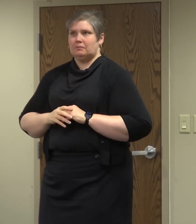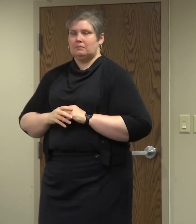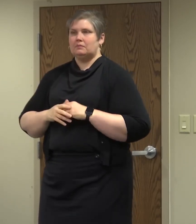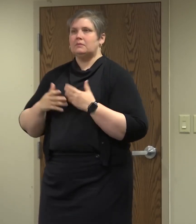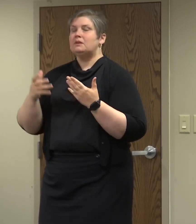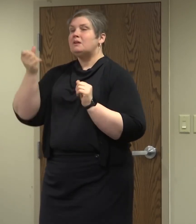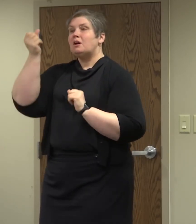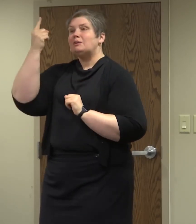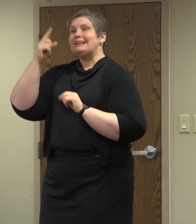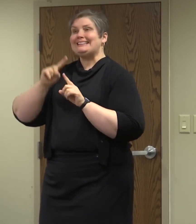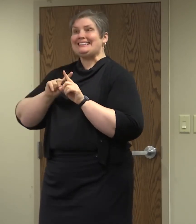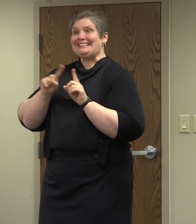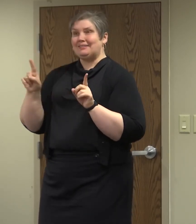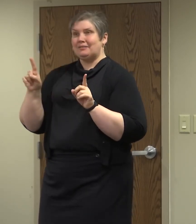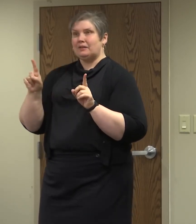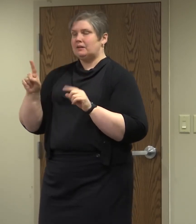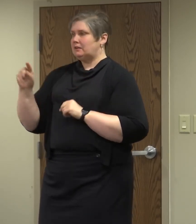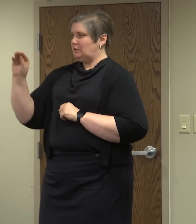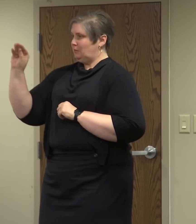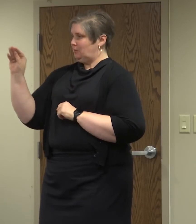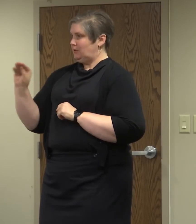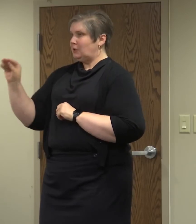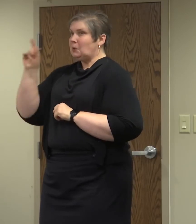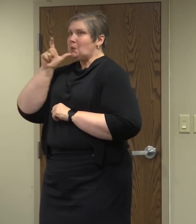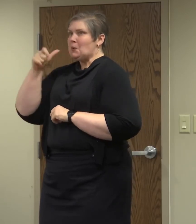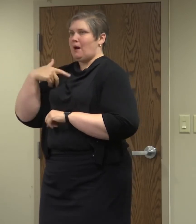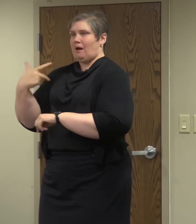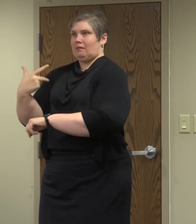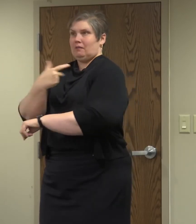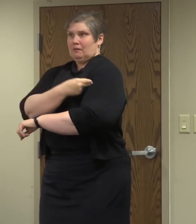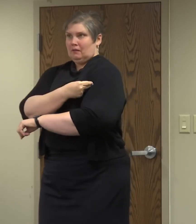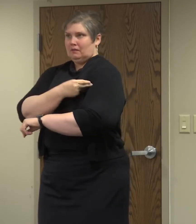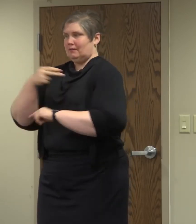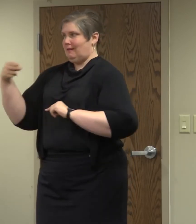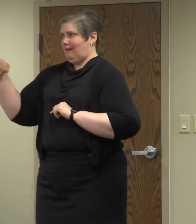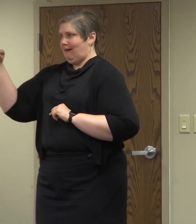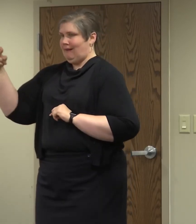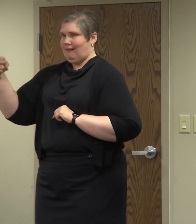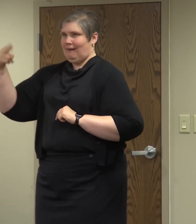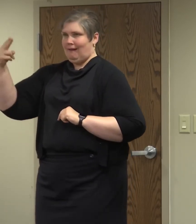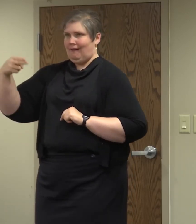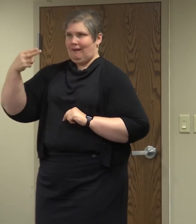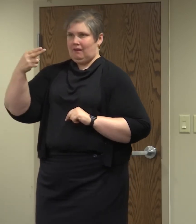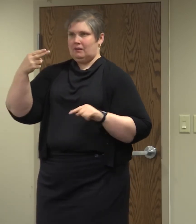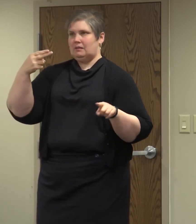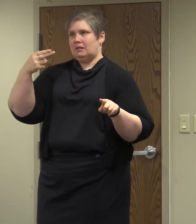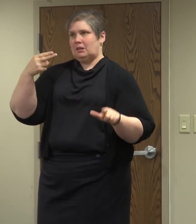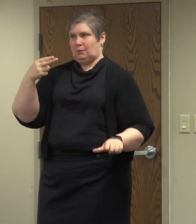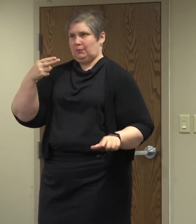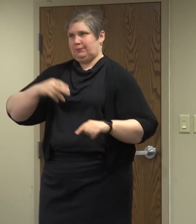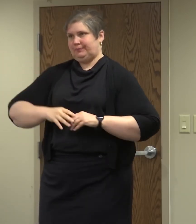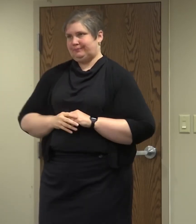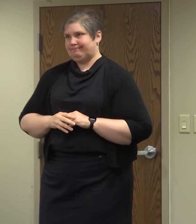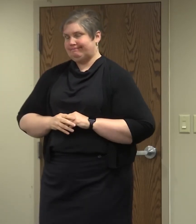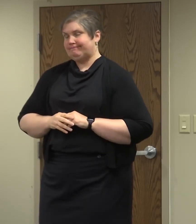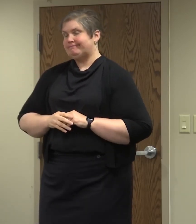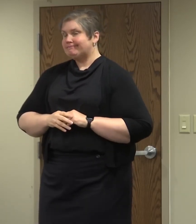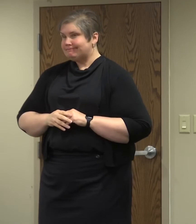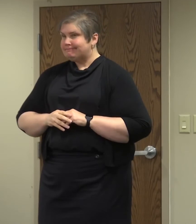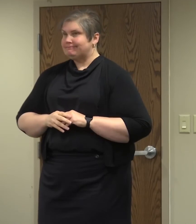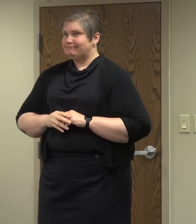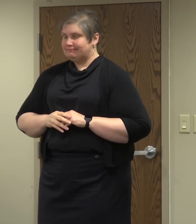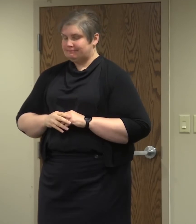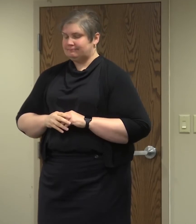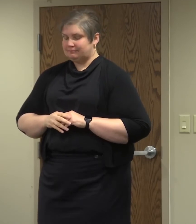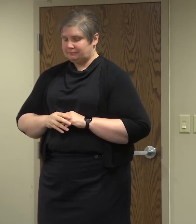vaccinated. And while breakthrough infections do occur based on our contact tracing data, the majority of hospitalized cases,